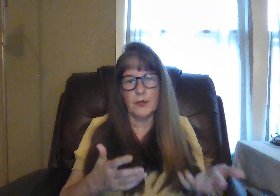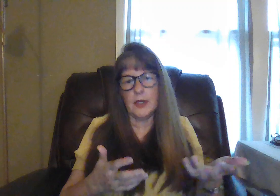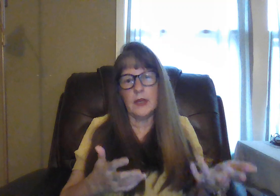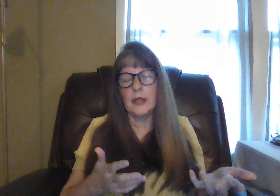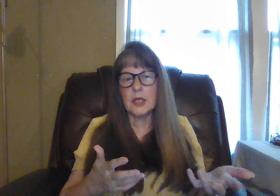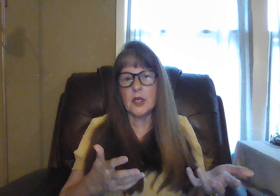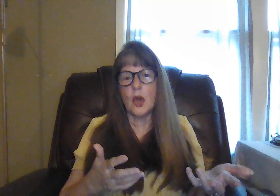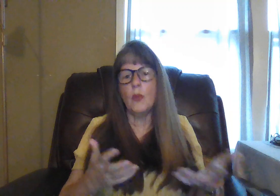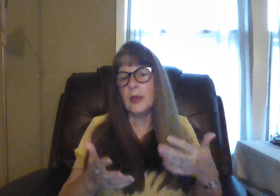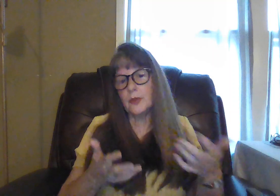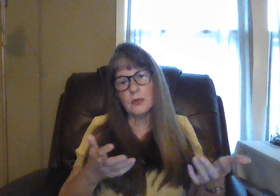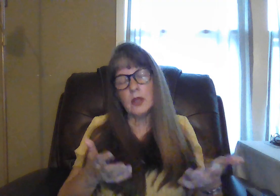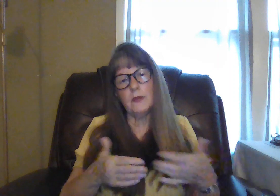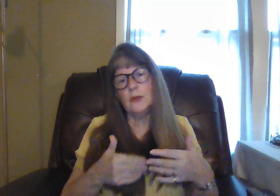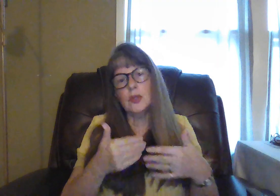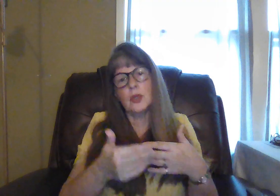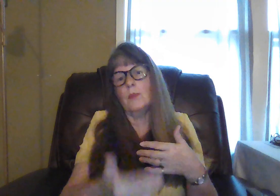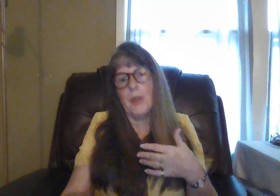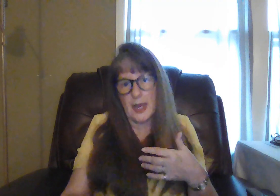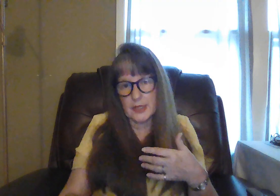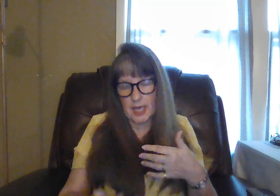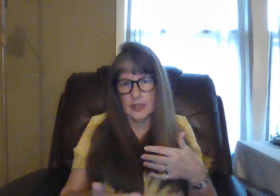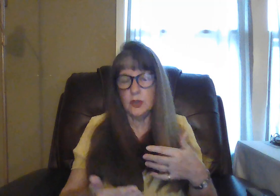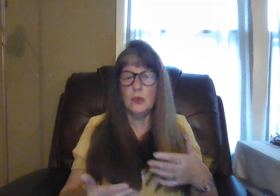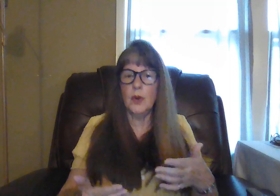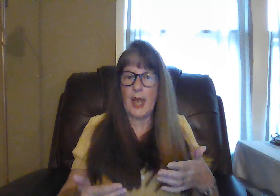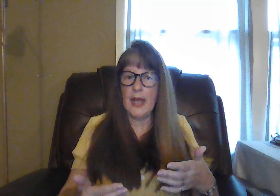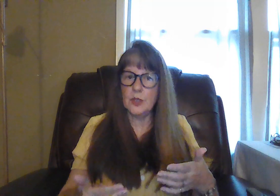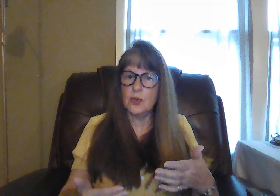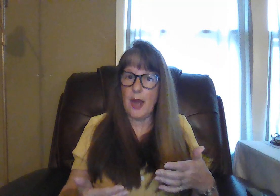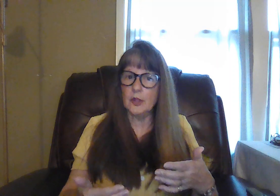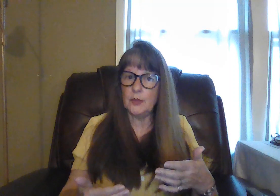flooded and they said no, but if you just go past that and you want to ask, did your house flood?